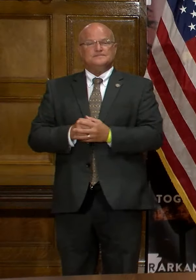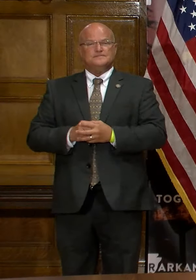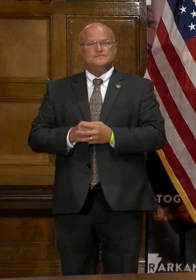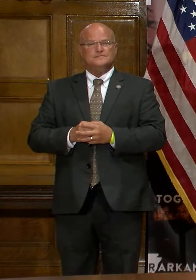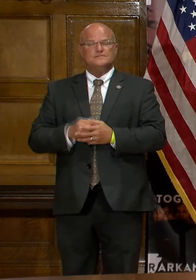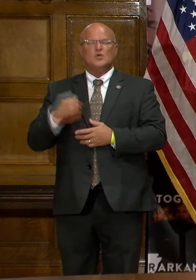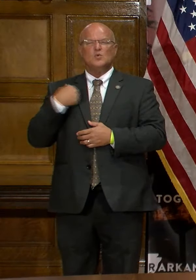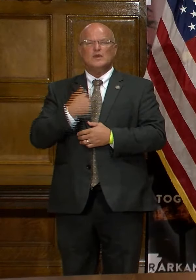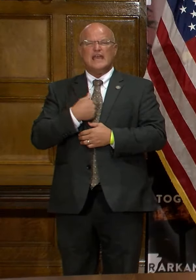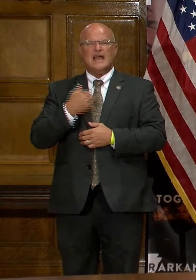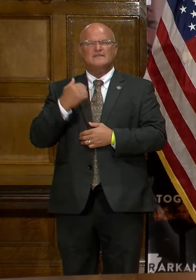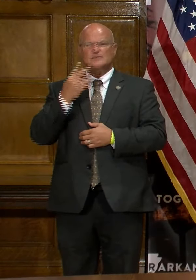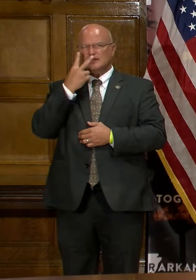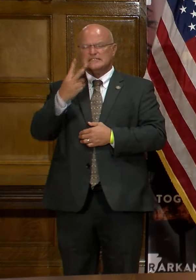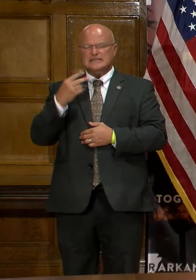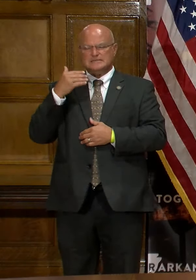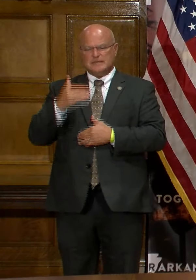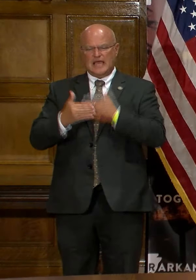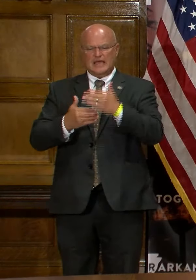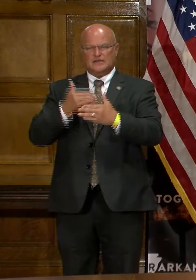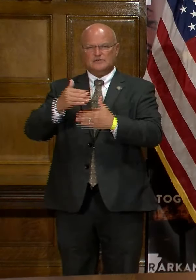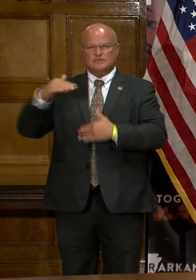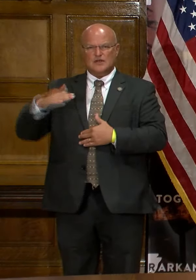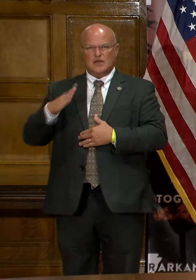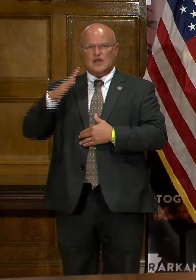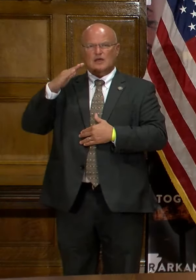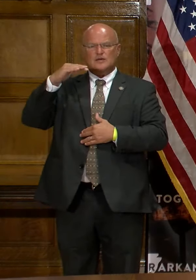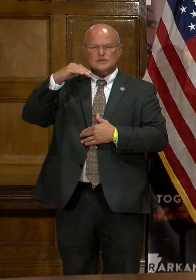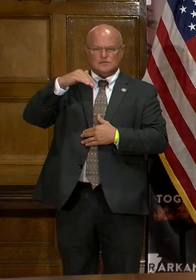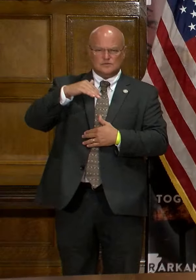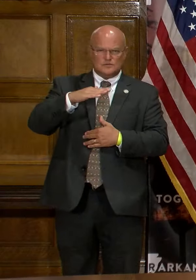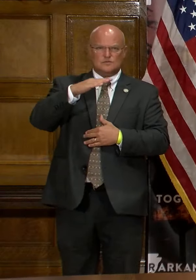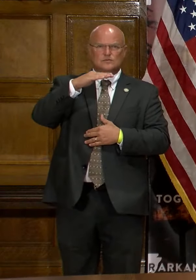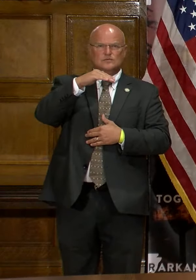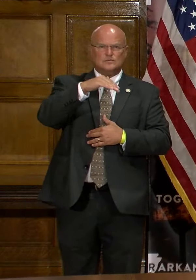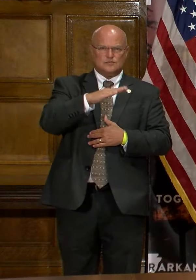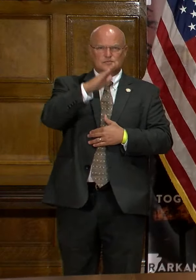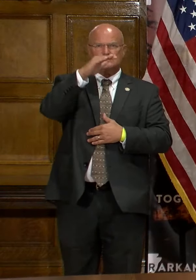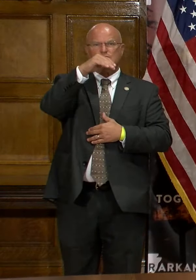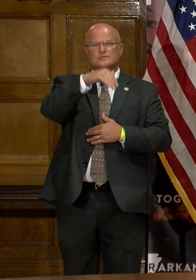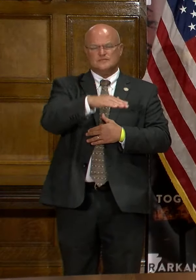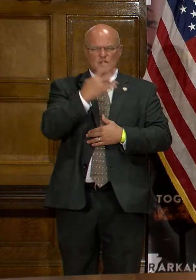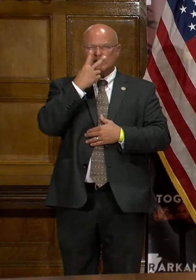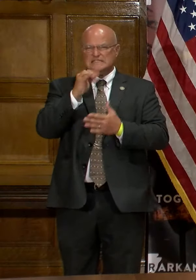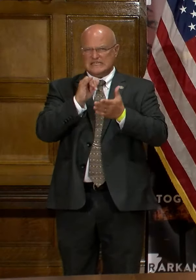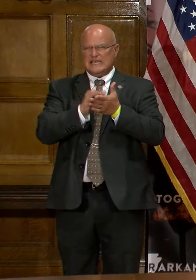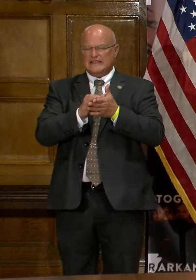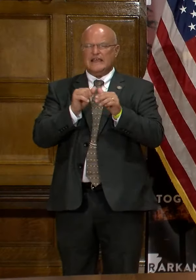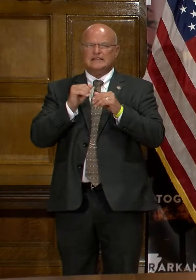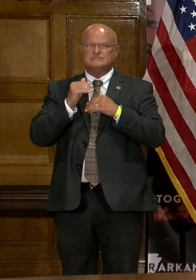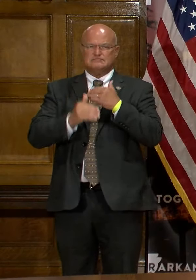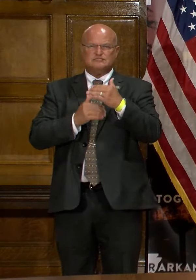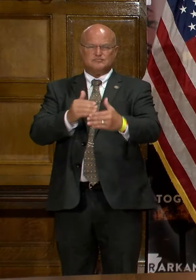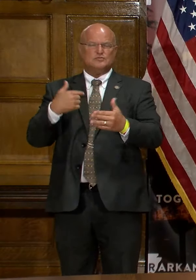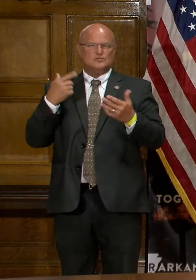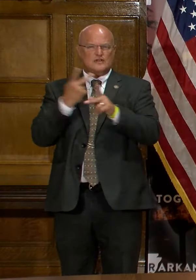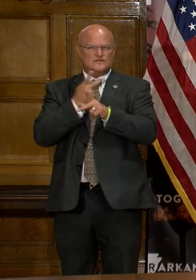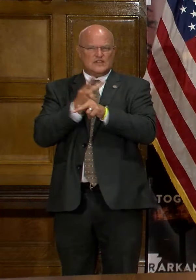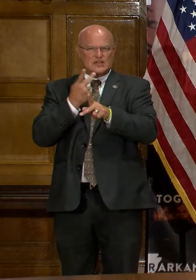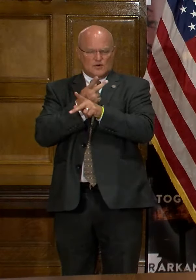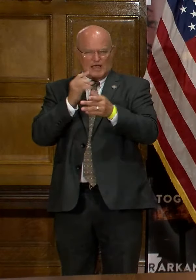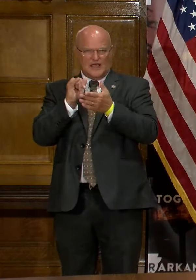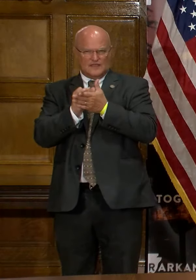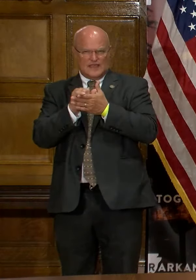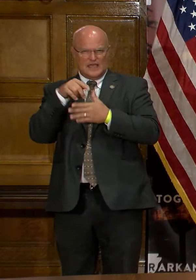there is a little bit of a pattern. Up some days, then going down sequentially, and then popping back up a little bit. So we're trying to figure out